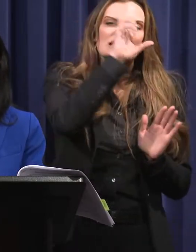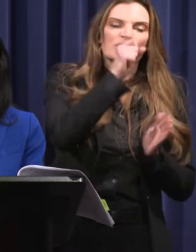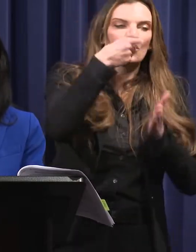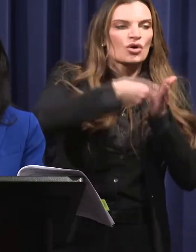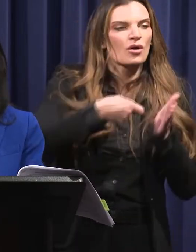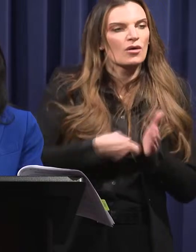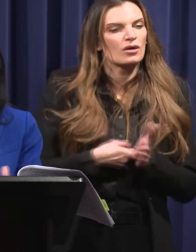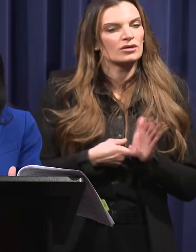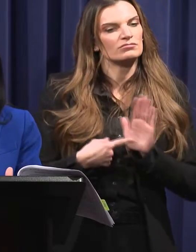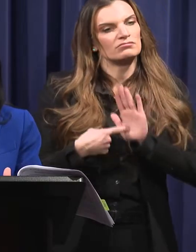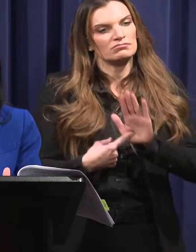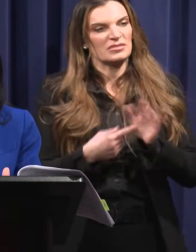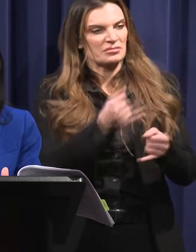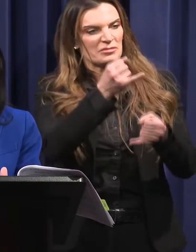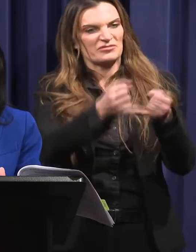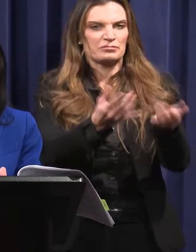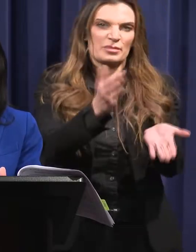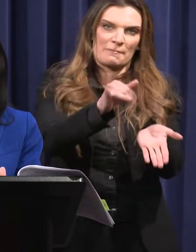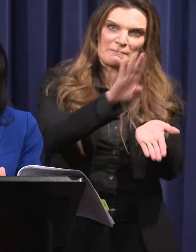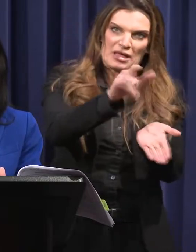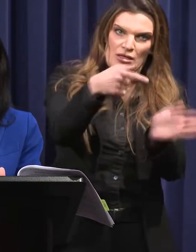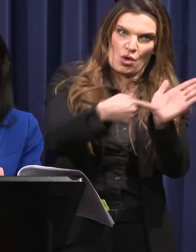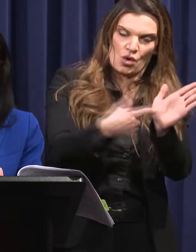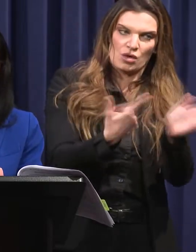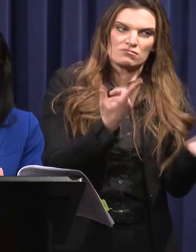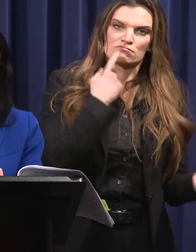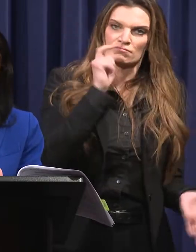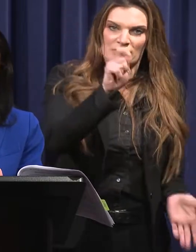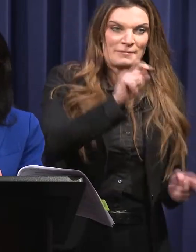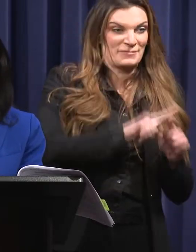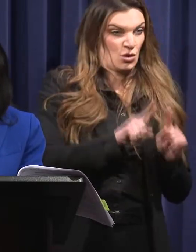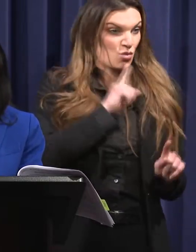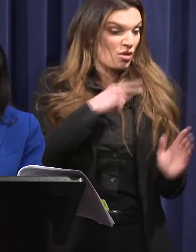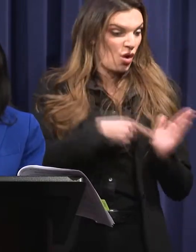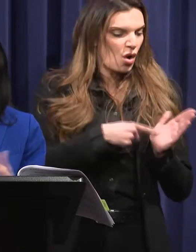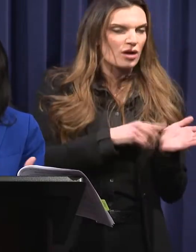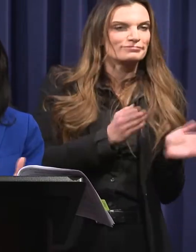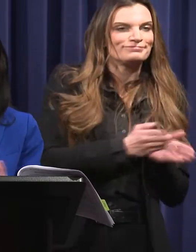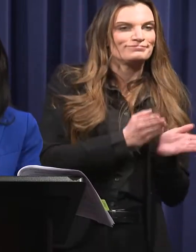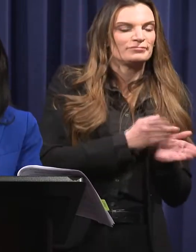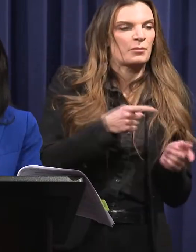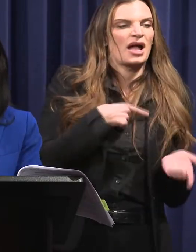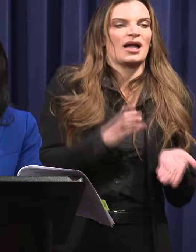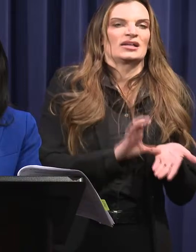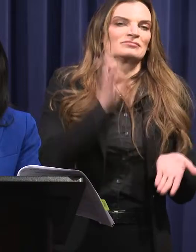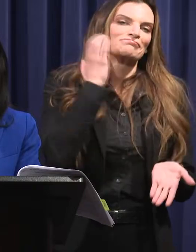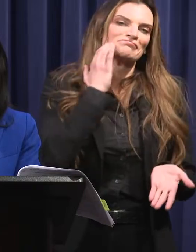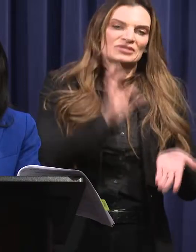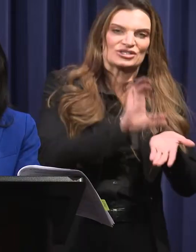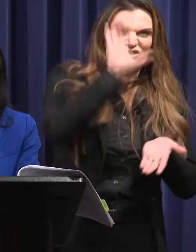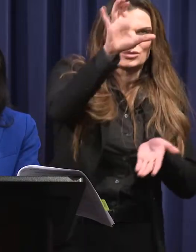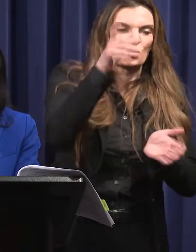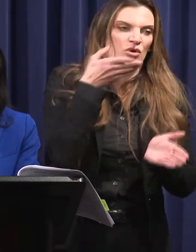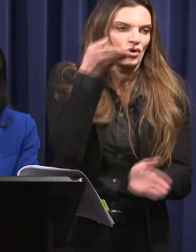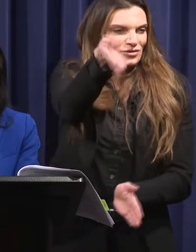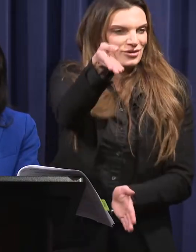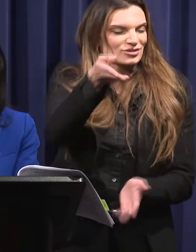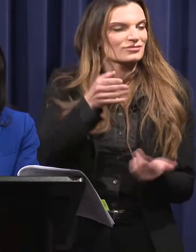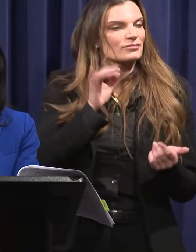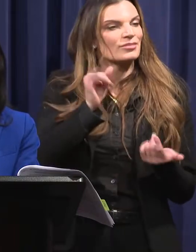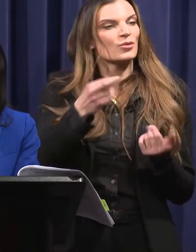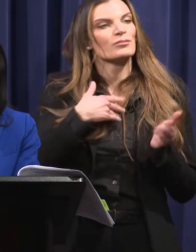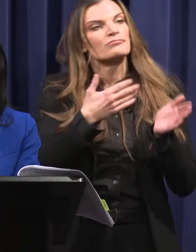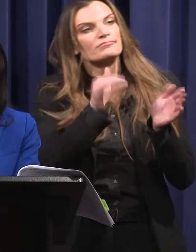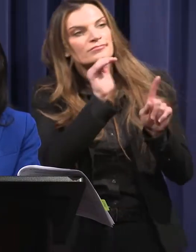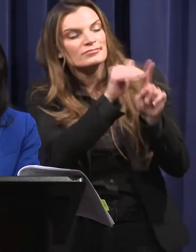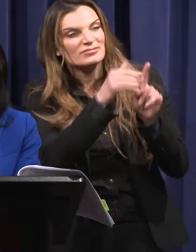expenses, representing them as final bills for sums that were larger than the actual expenses, or by requesting personal reimbursement for